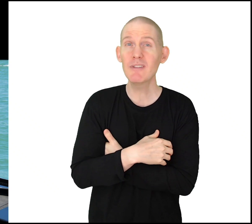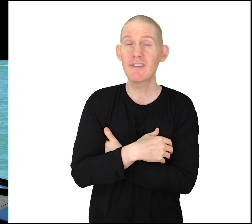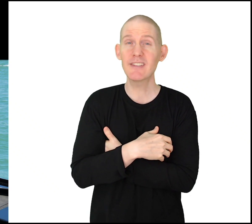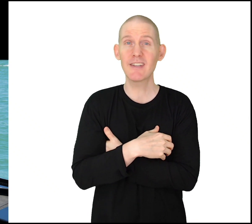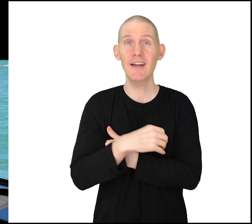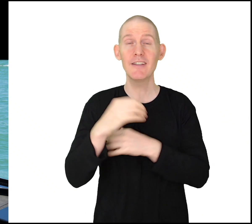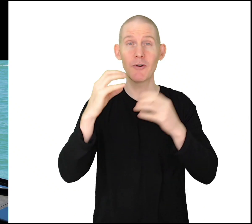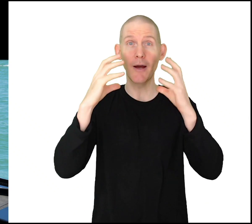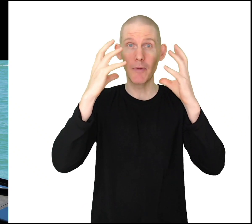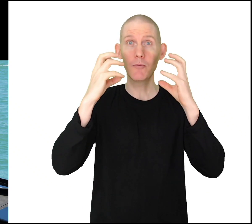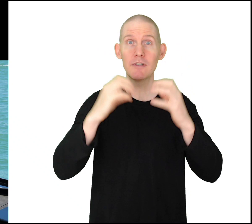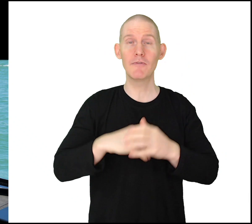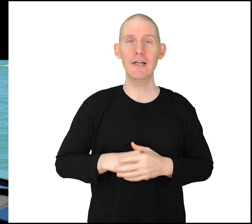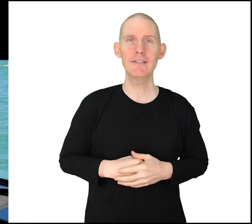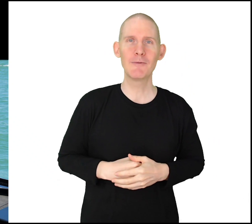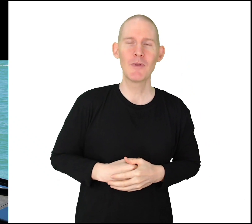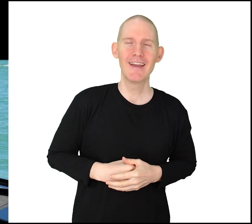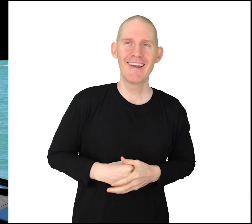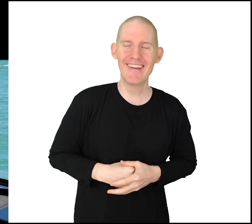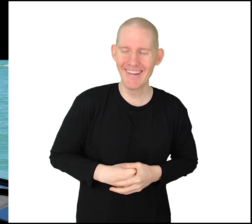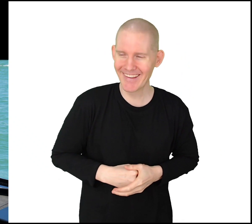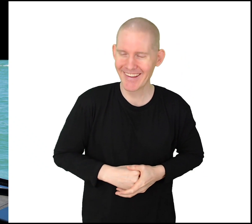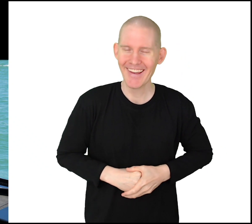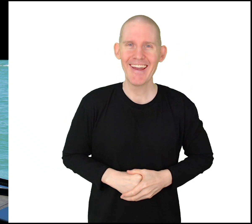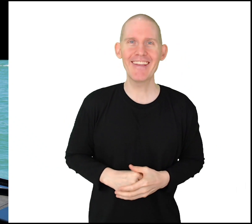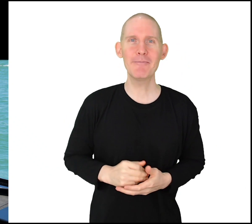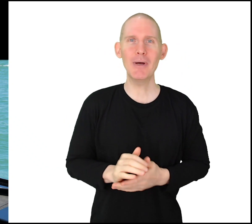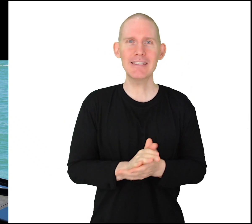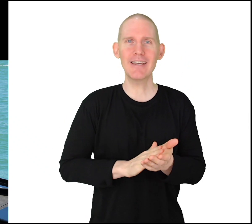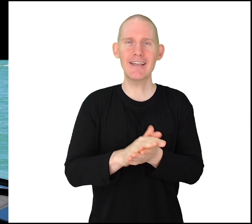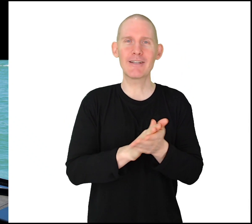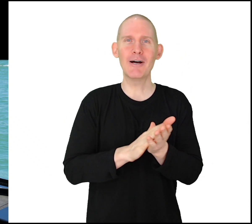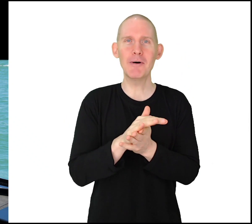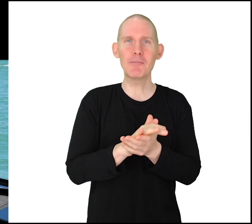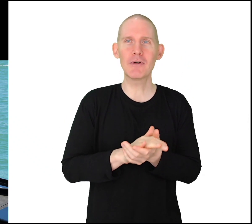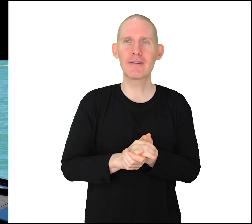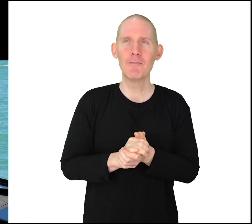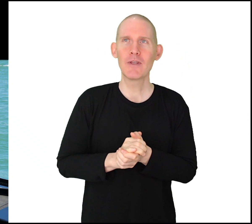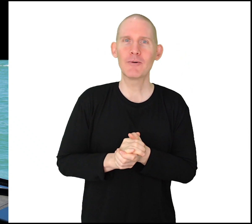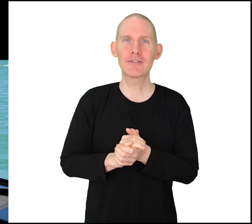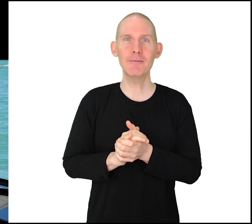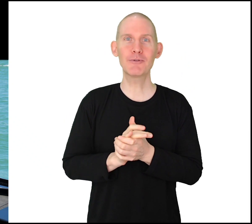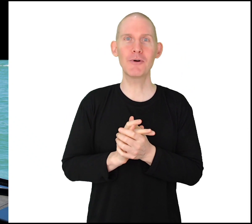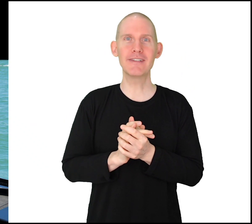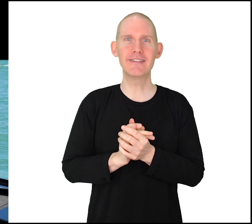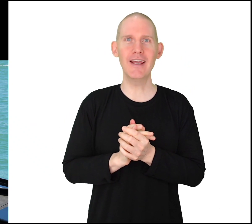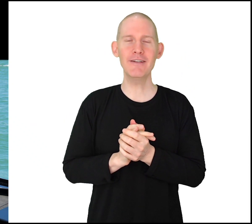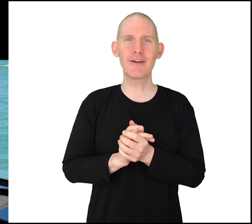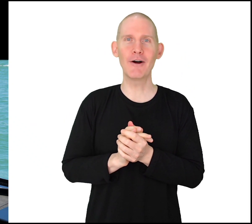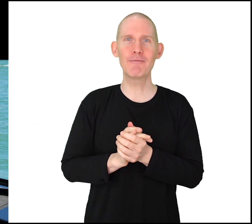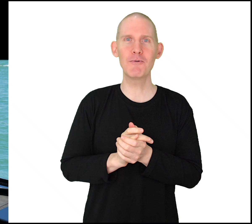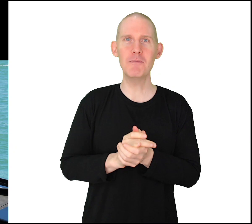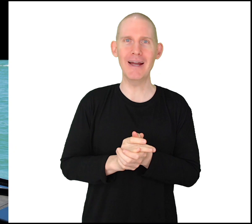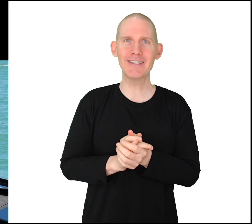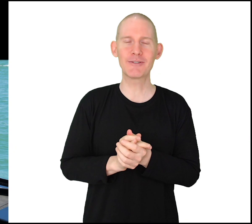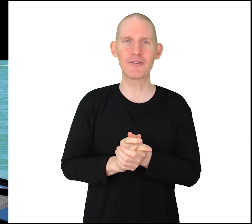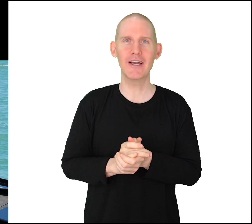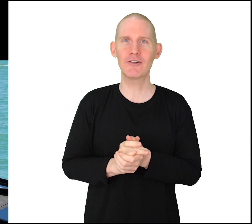this sign? You know, a memory device. At the best I could come up with was some sort of Zen Kung Fu master, right? You're just